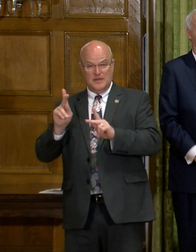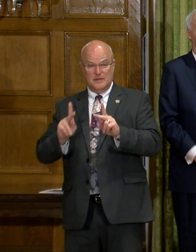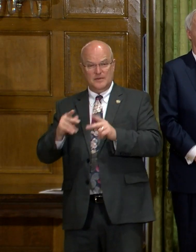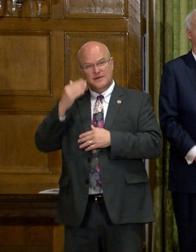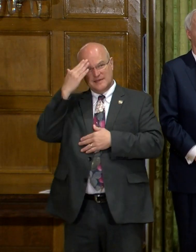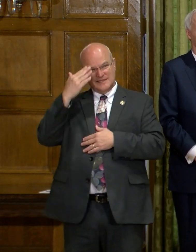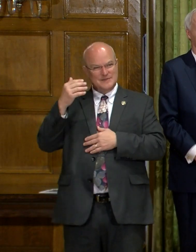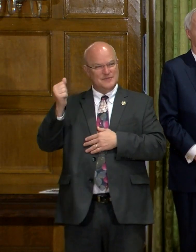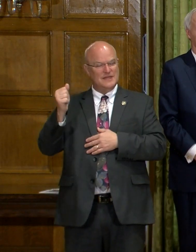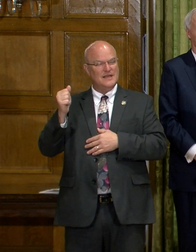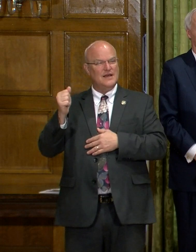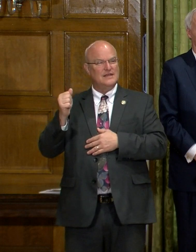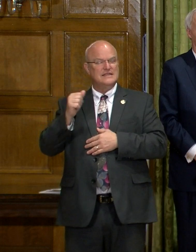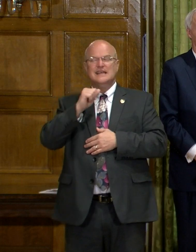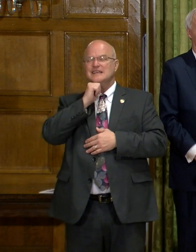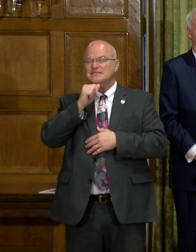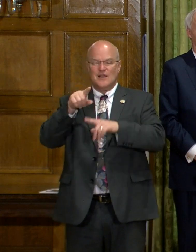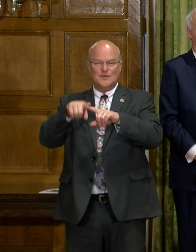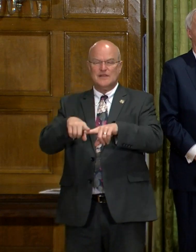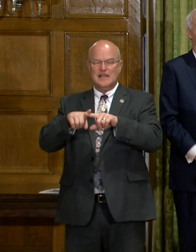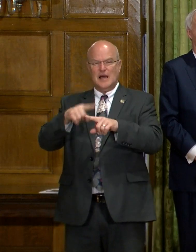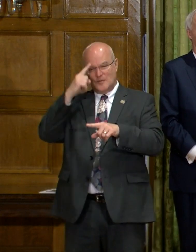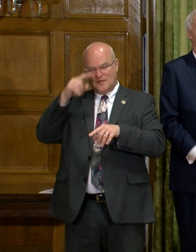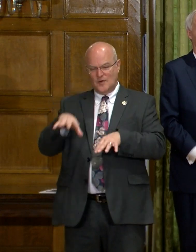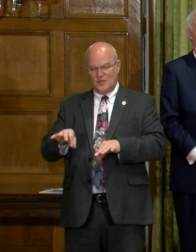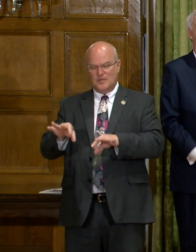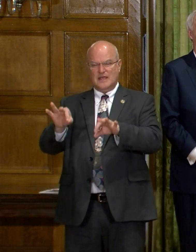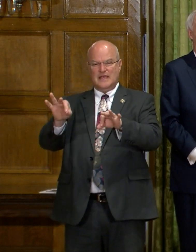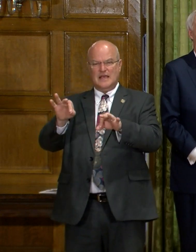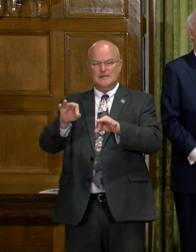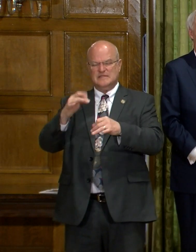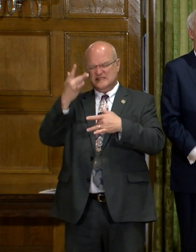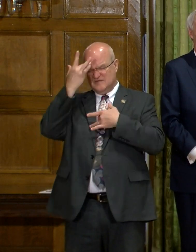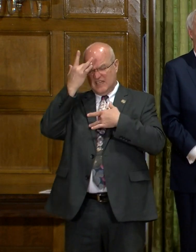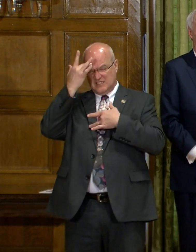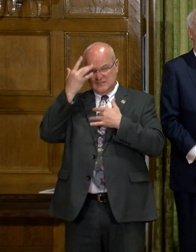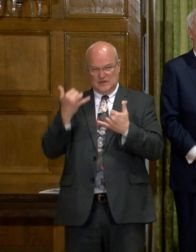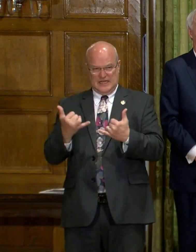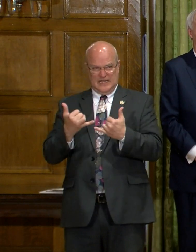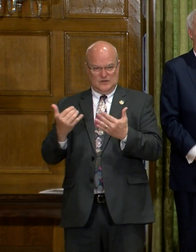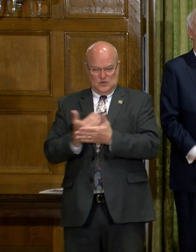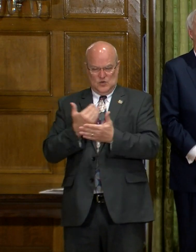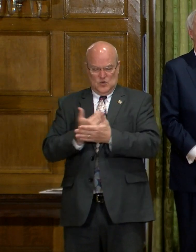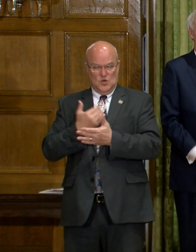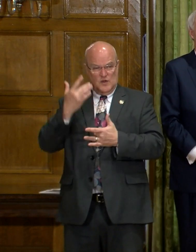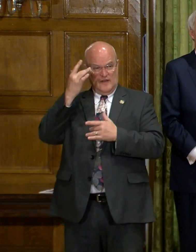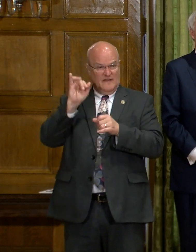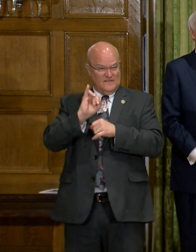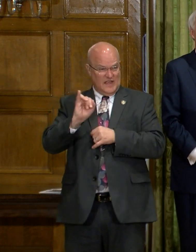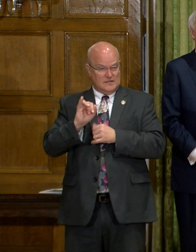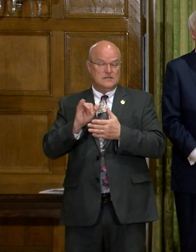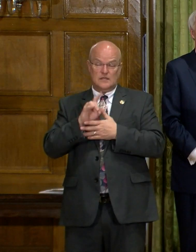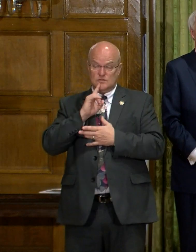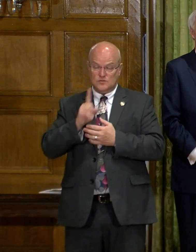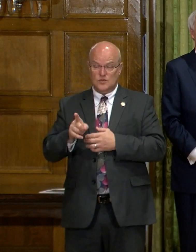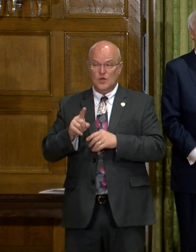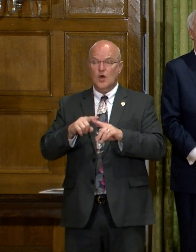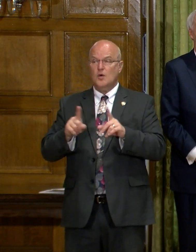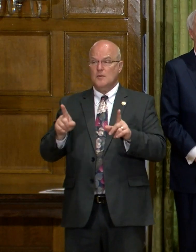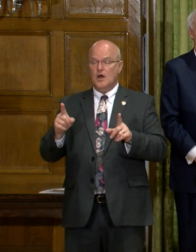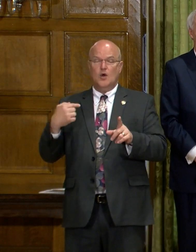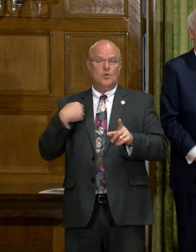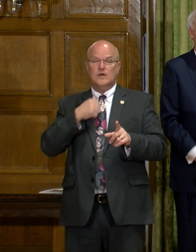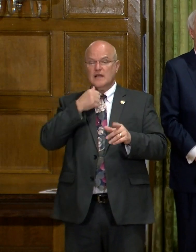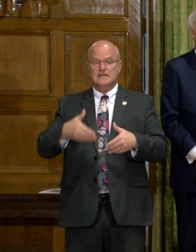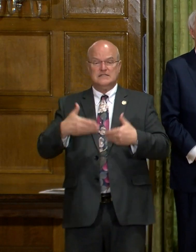it's because it's not reliable for picking up acute infections or new infections. And that is true. But